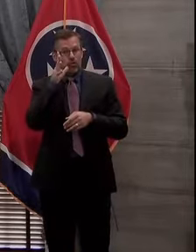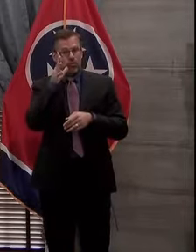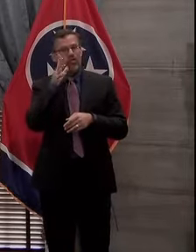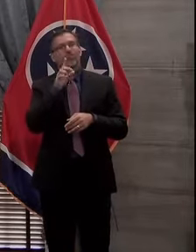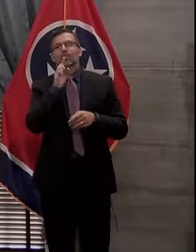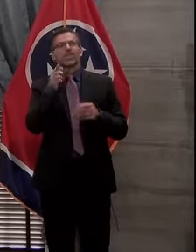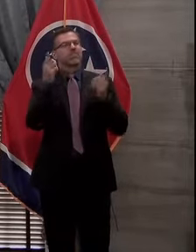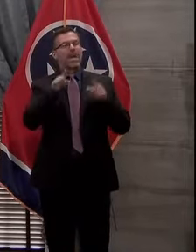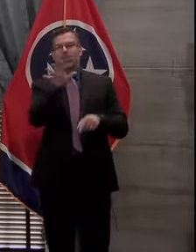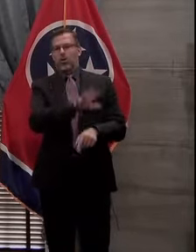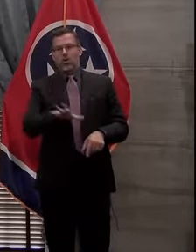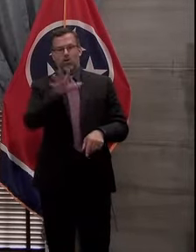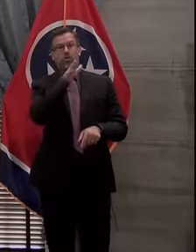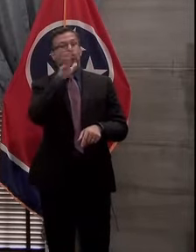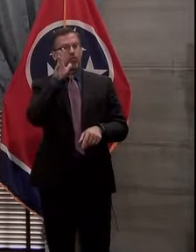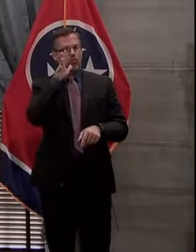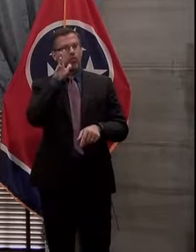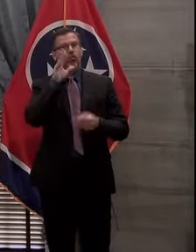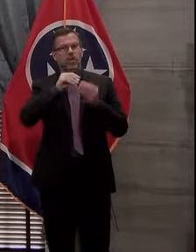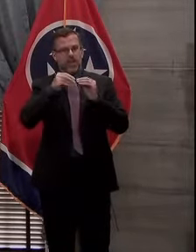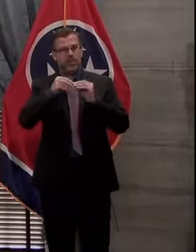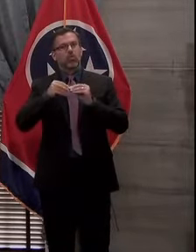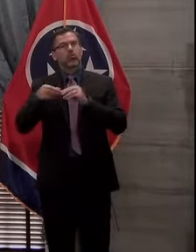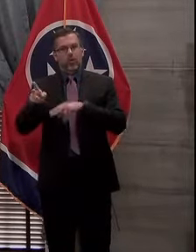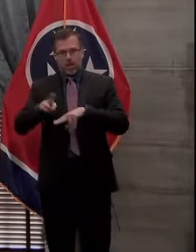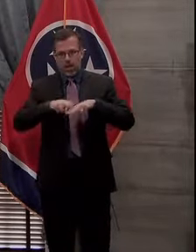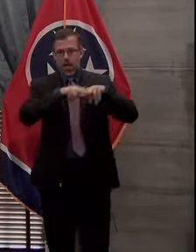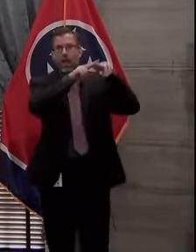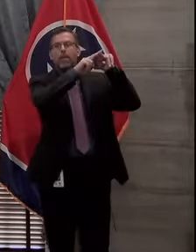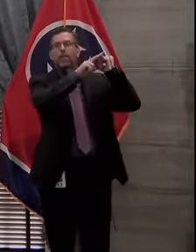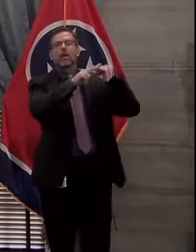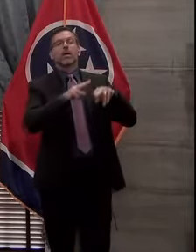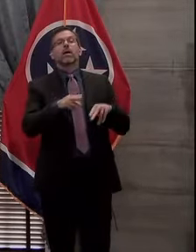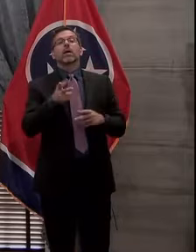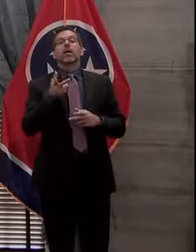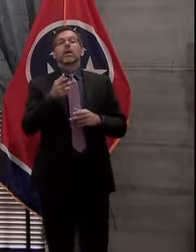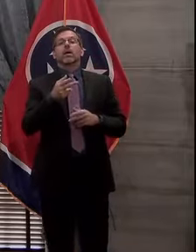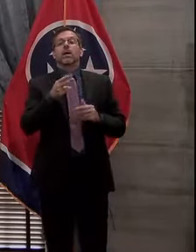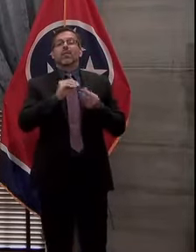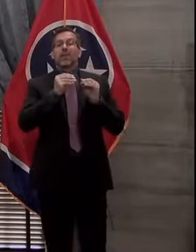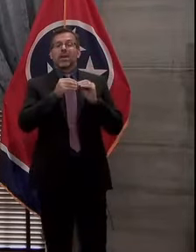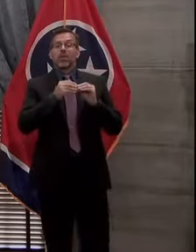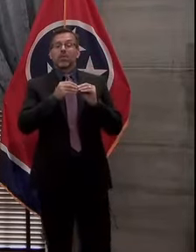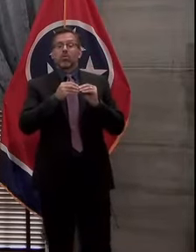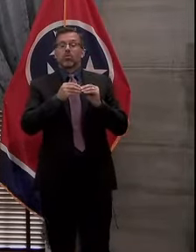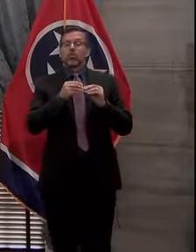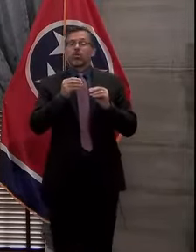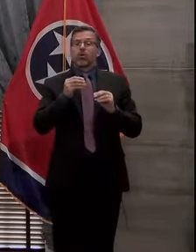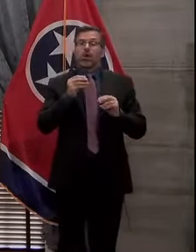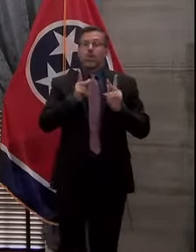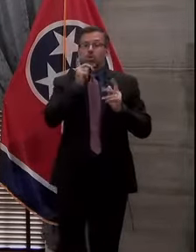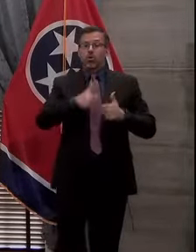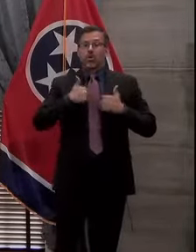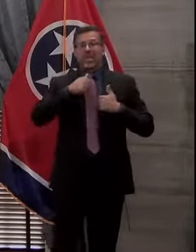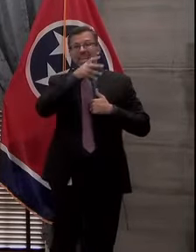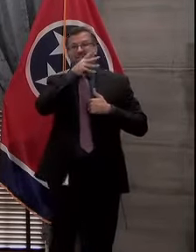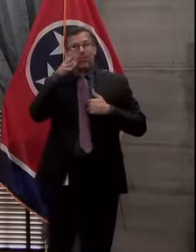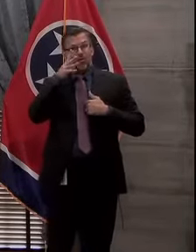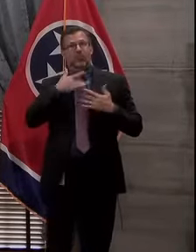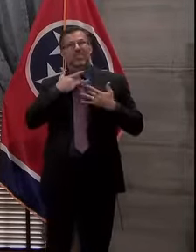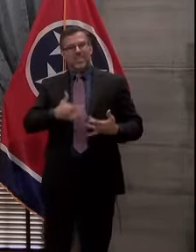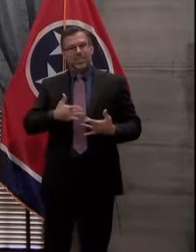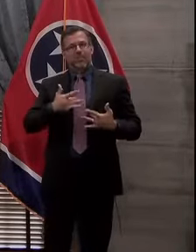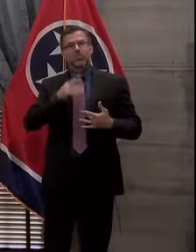everywhere. The rural cases are going up. We know our population in rural areas have higher comorbidities and are oftentimes an older